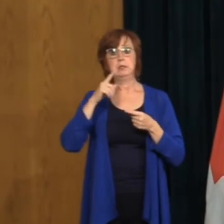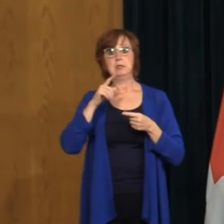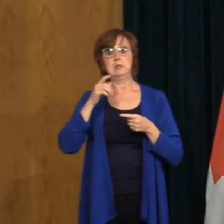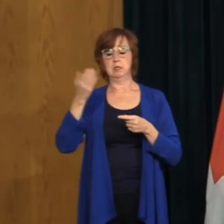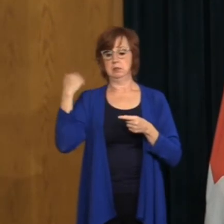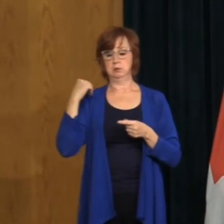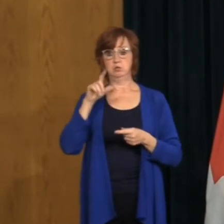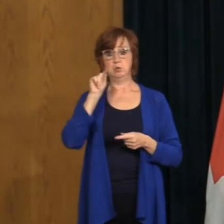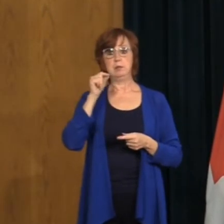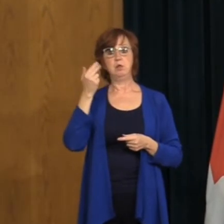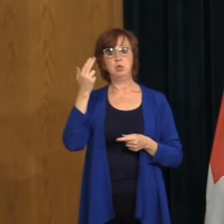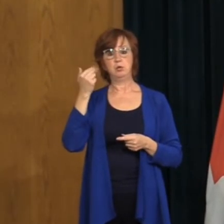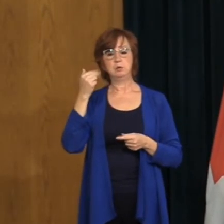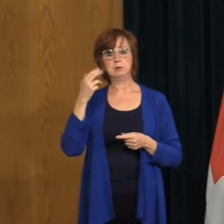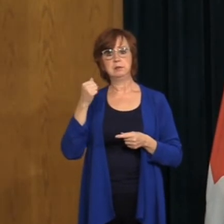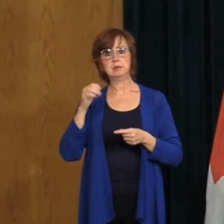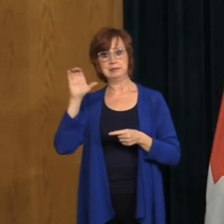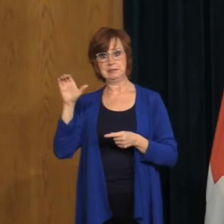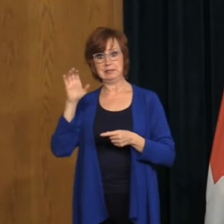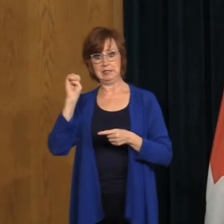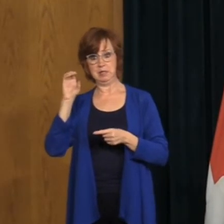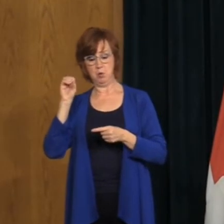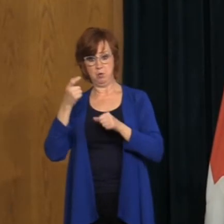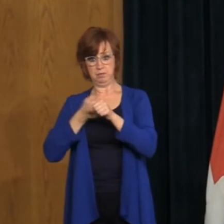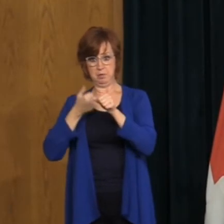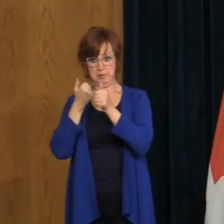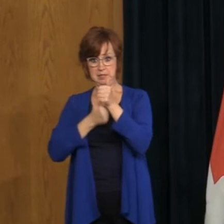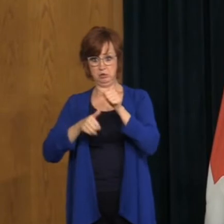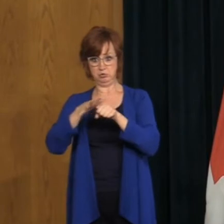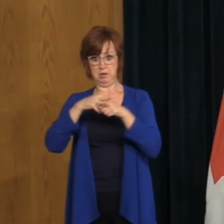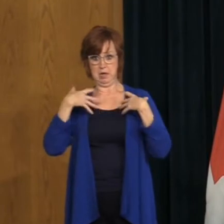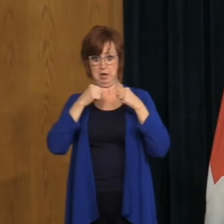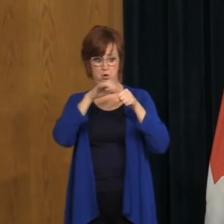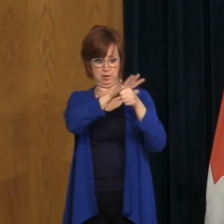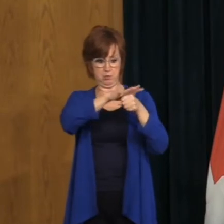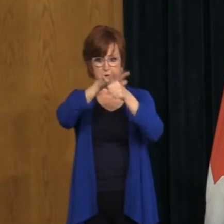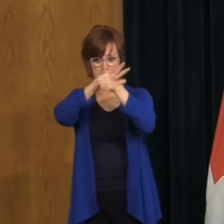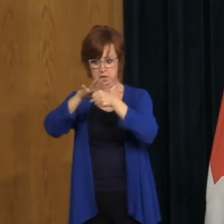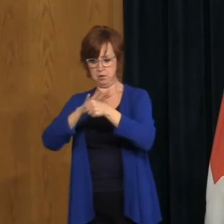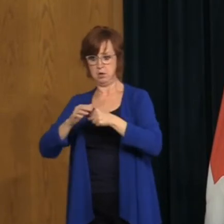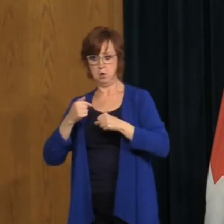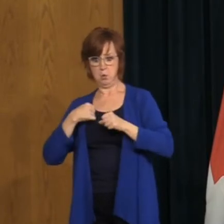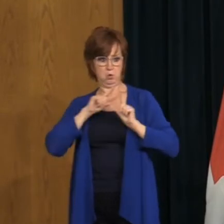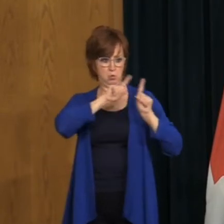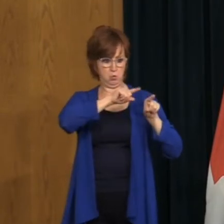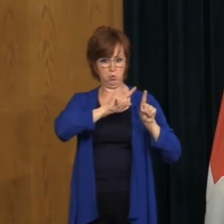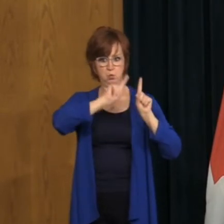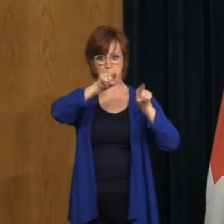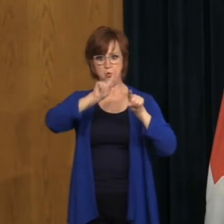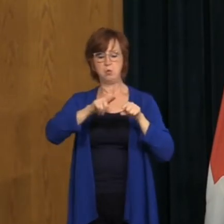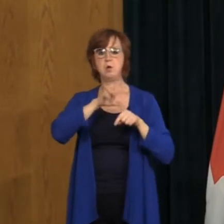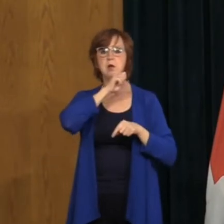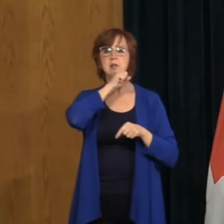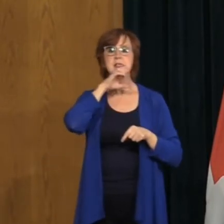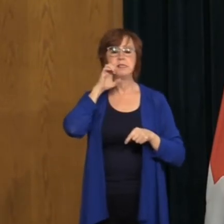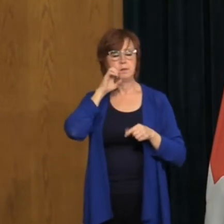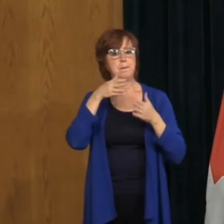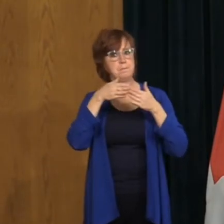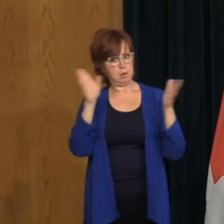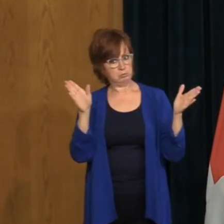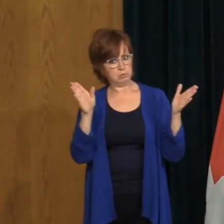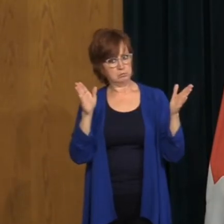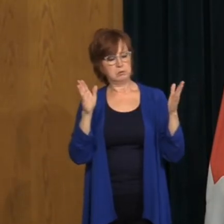in 2013, and it was an initiative that was brought in by this government, where the CEOs would tour each of the public long-term